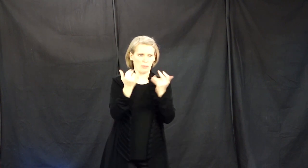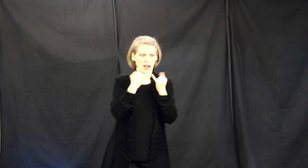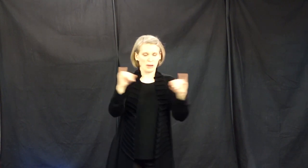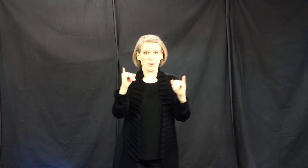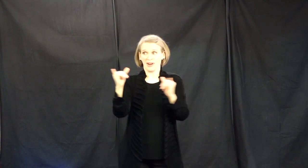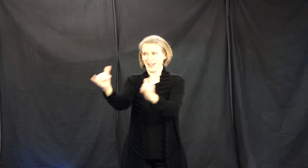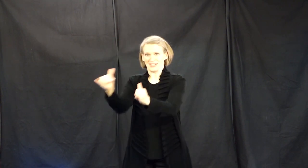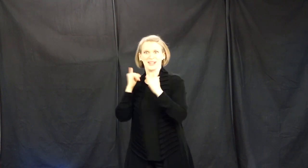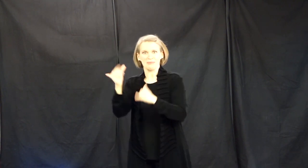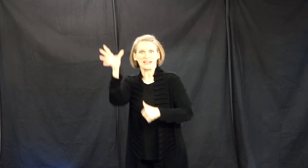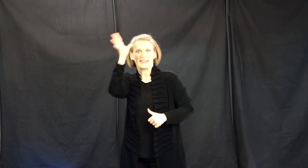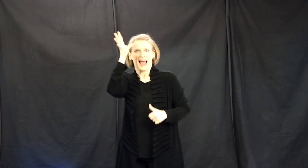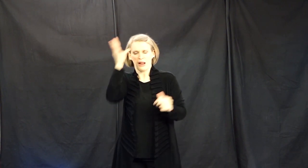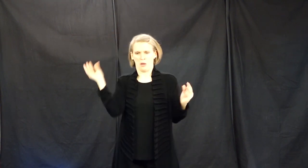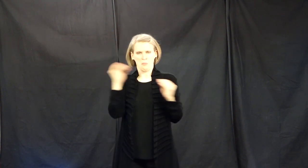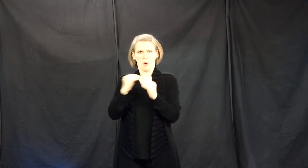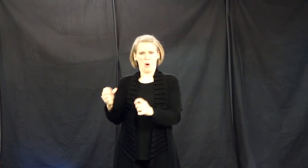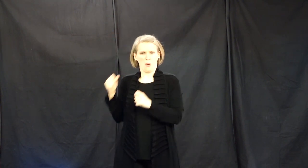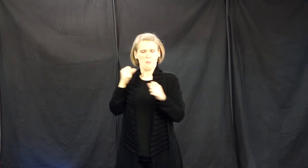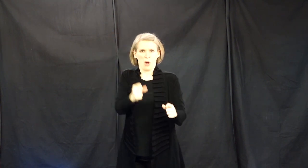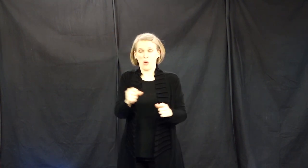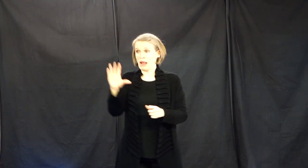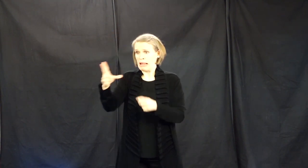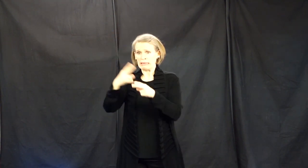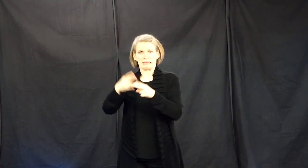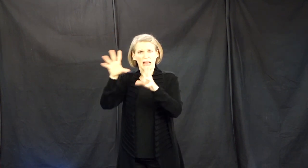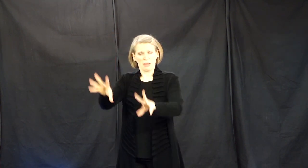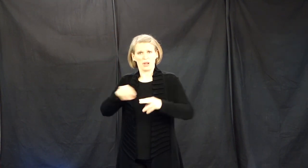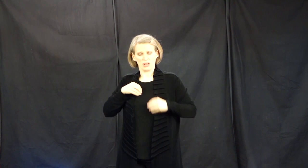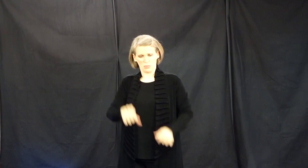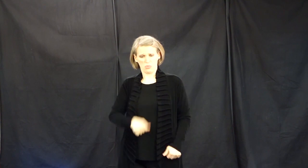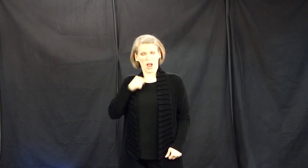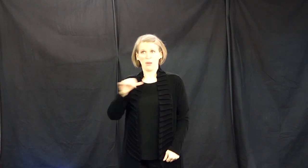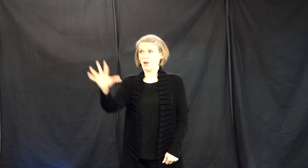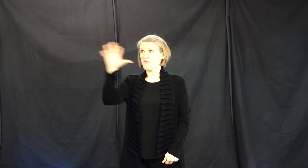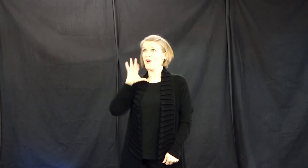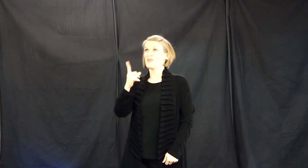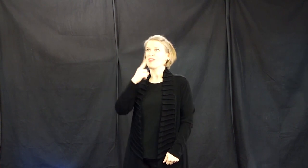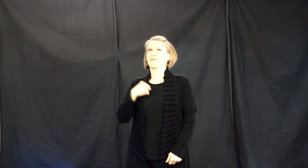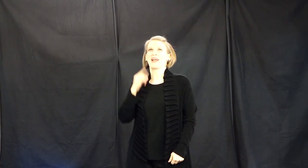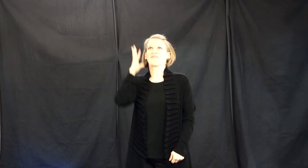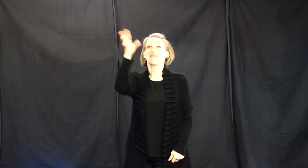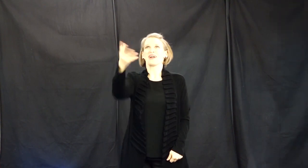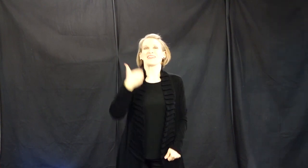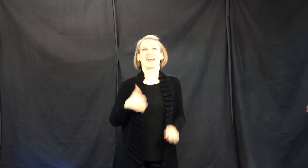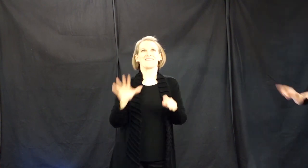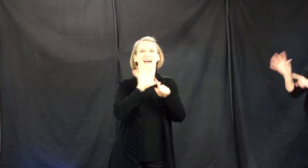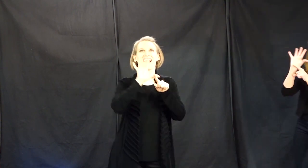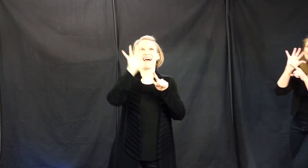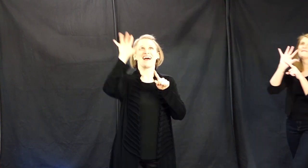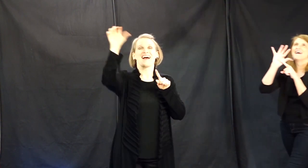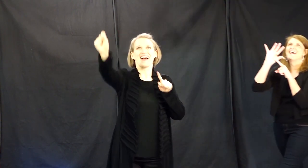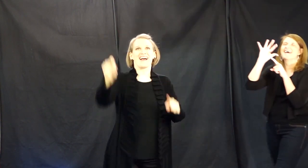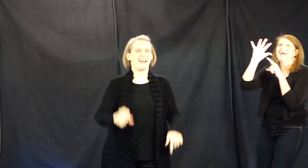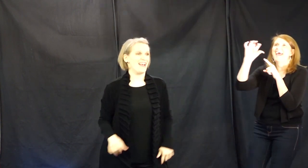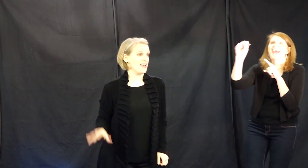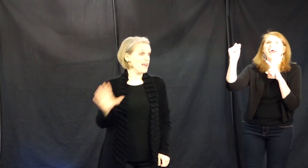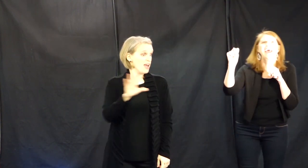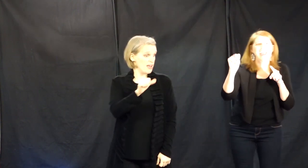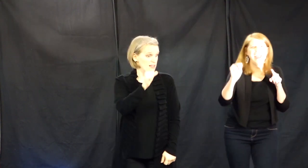father, but bolder. I shoulder his legacy with pride. I used to hear him say that someday I would blow us all away. Ladies, I'm looking for